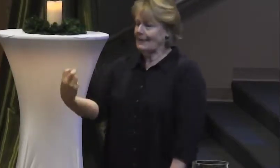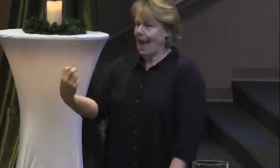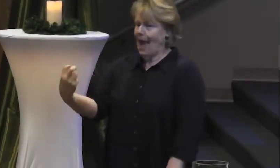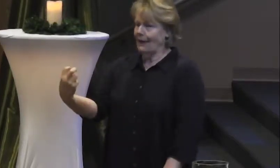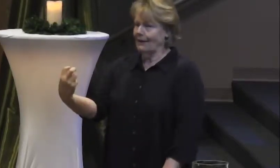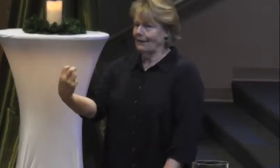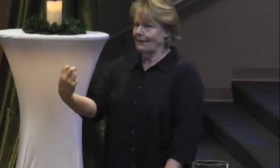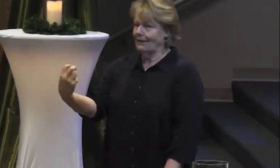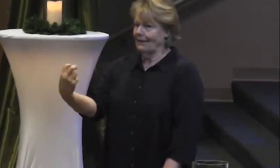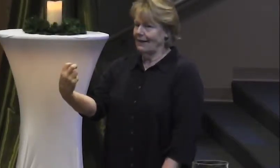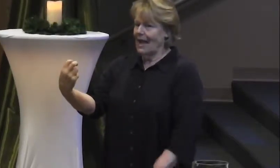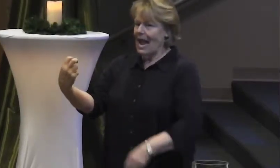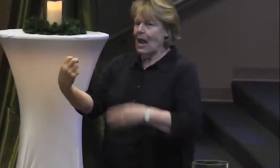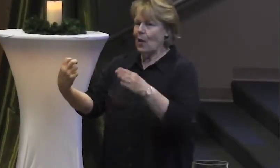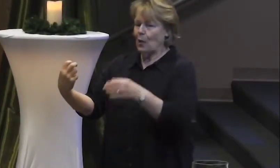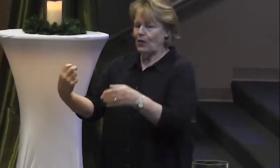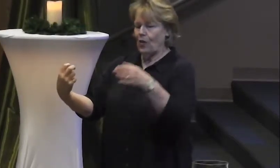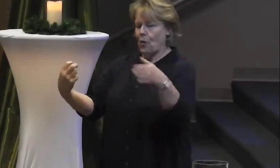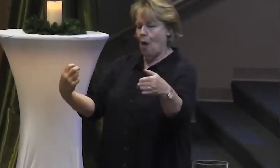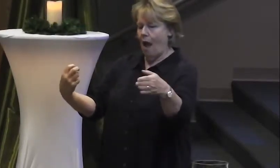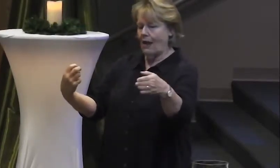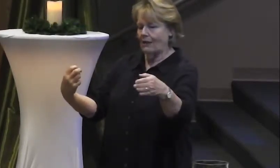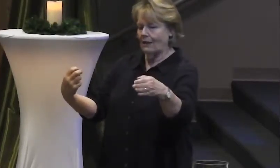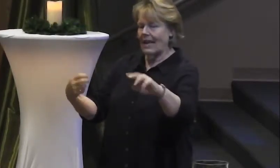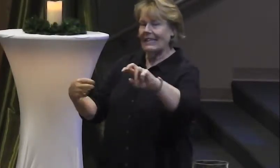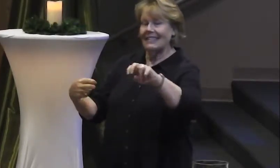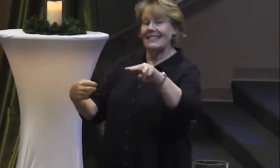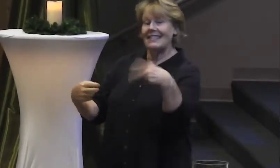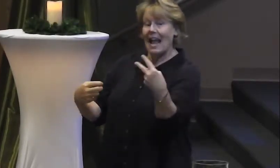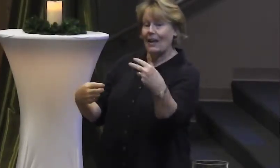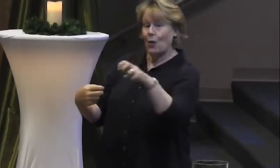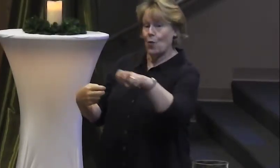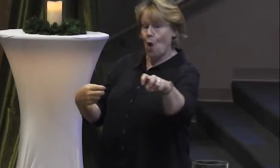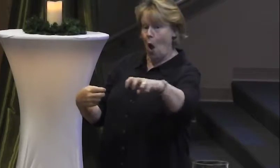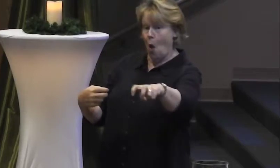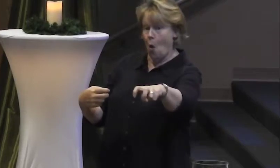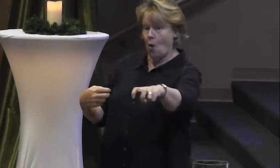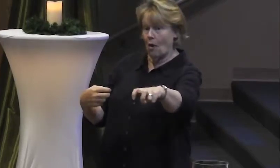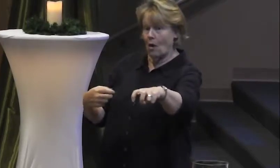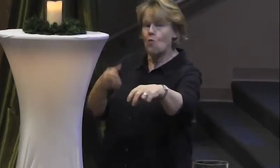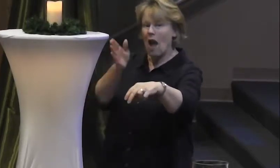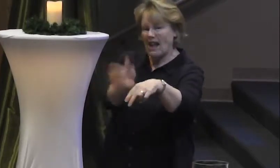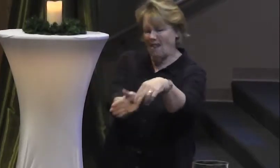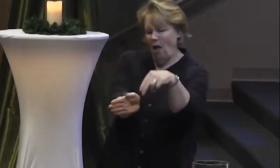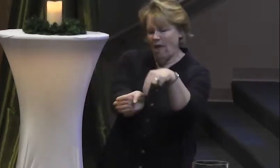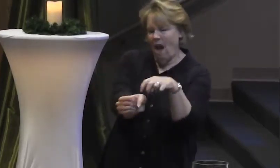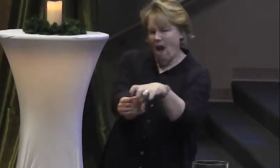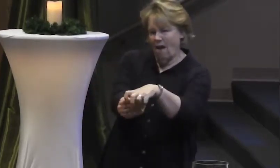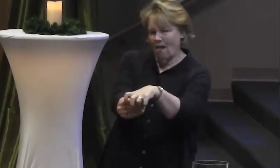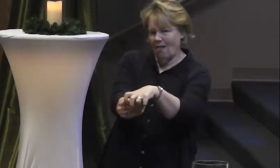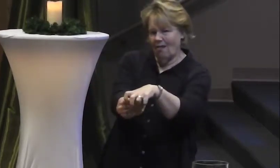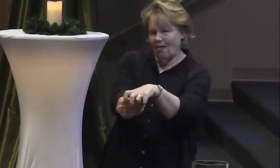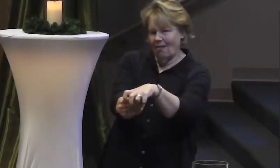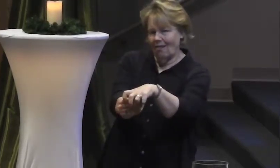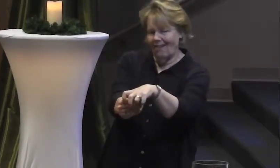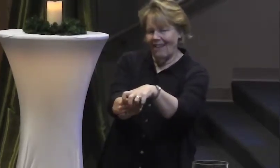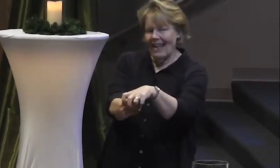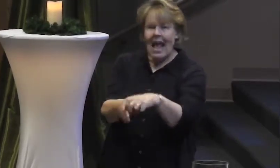right section, second row on the aisle, on the middle aisle. Every single week for